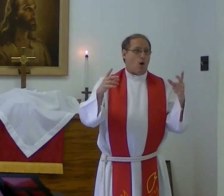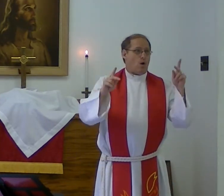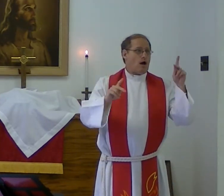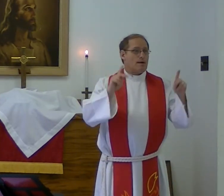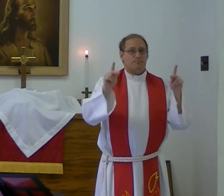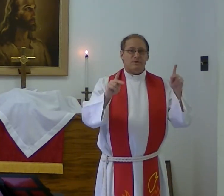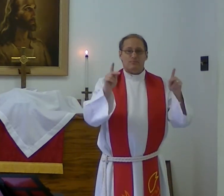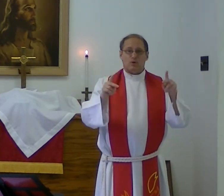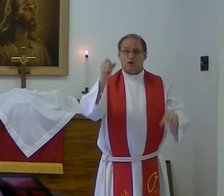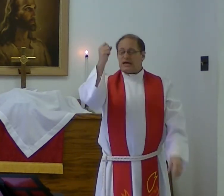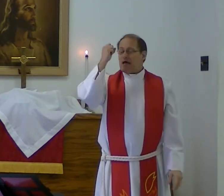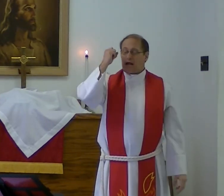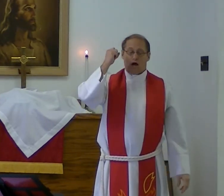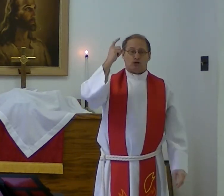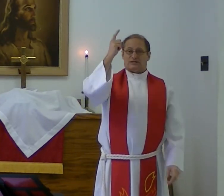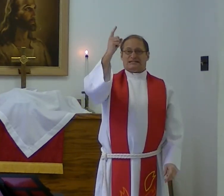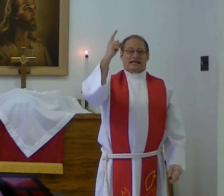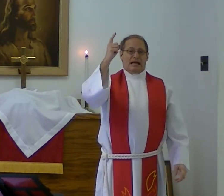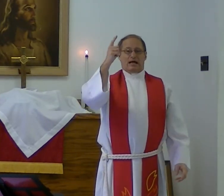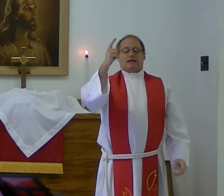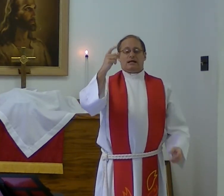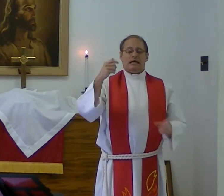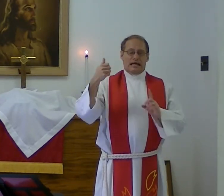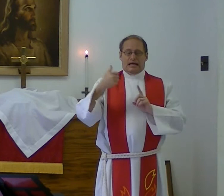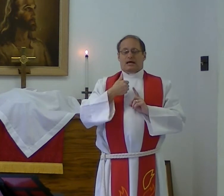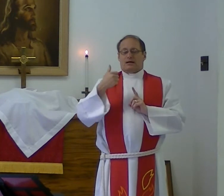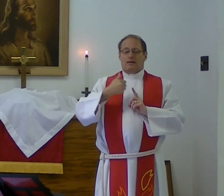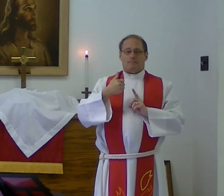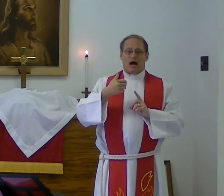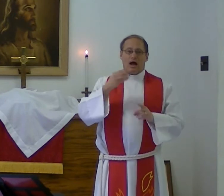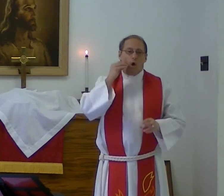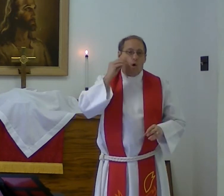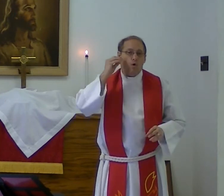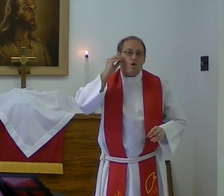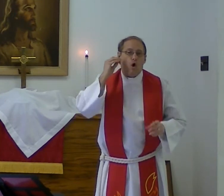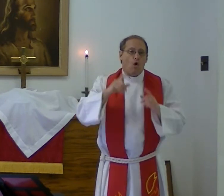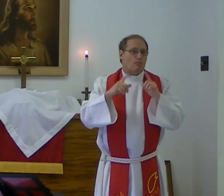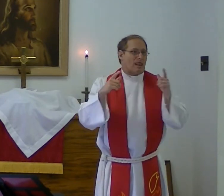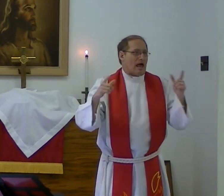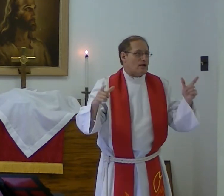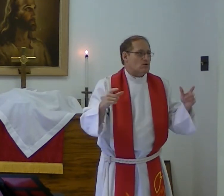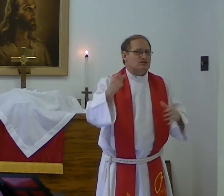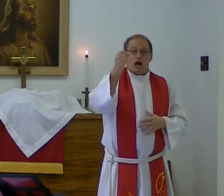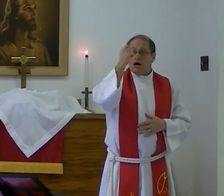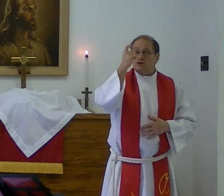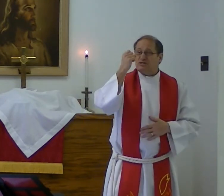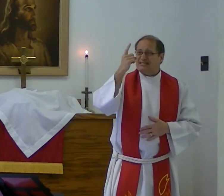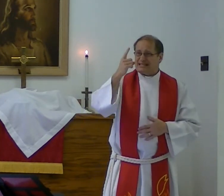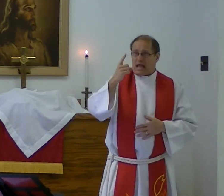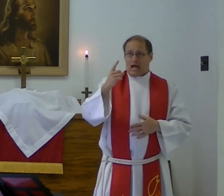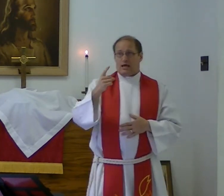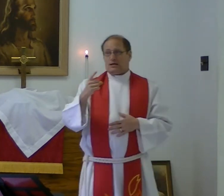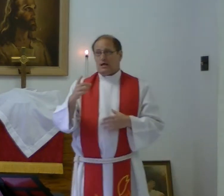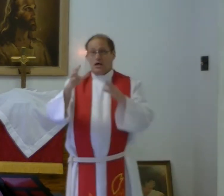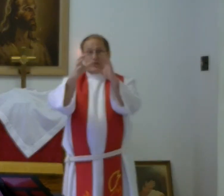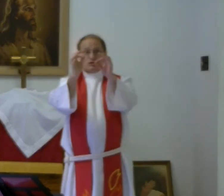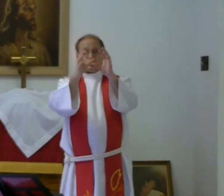people can understand, in my own home language, understand the